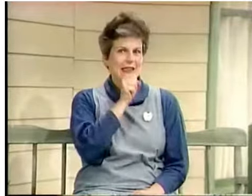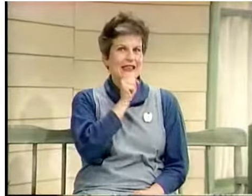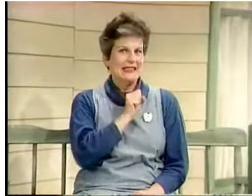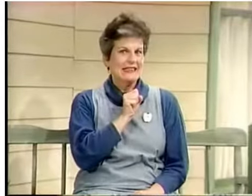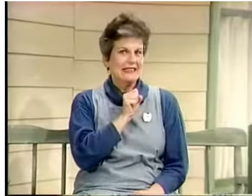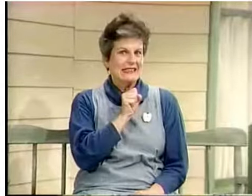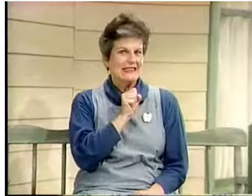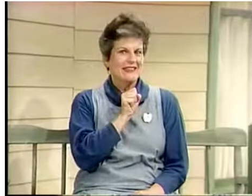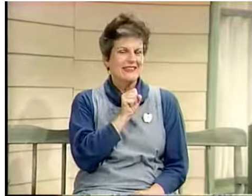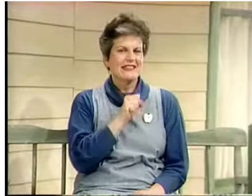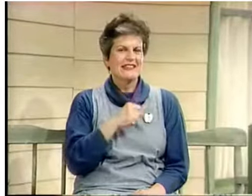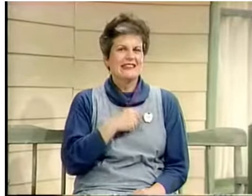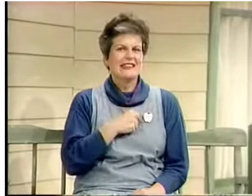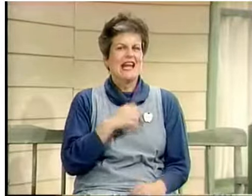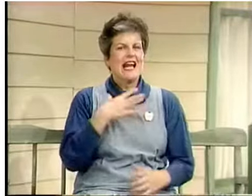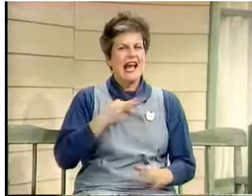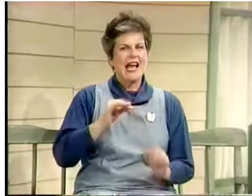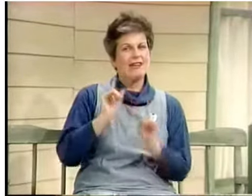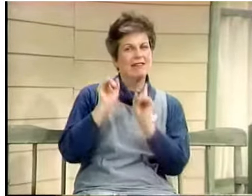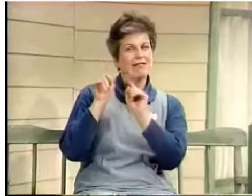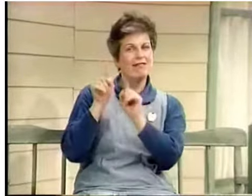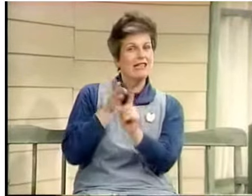My favorite dessert is ice cream.